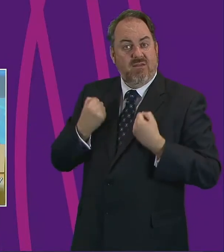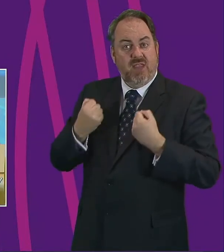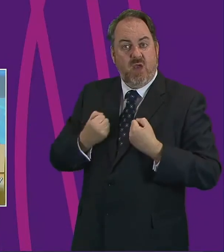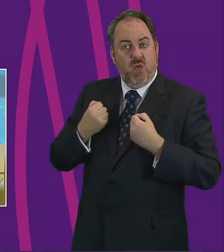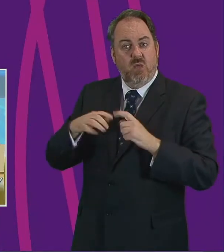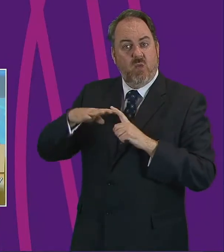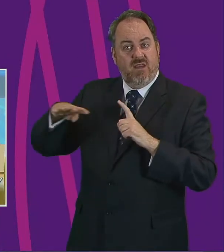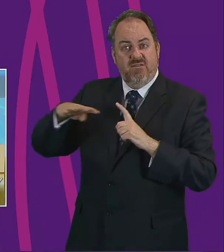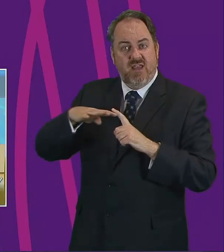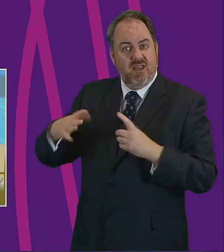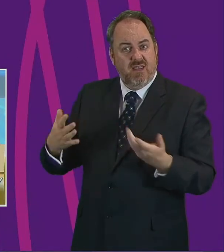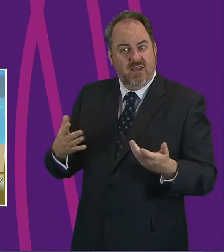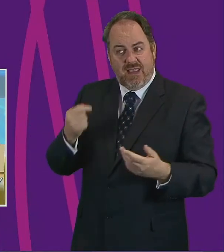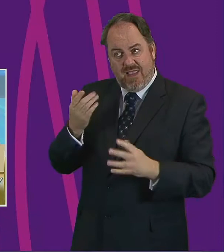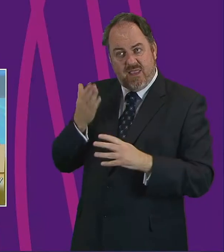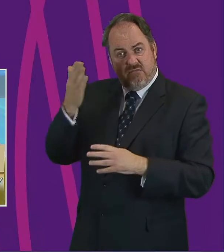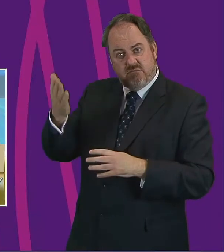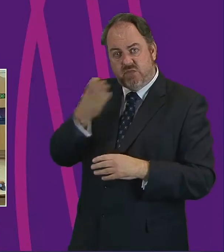also?